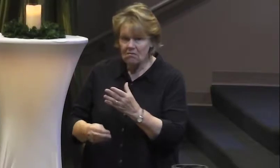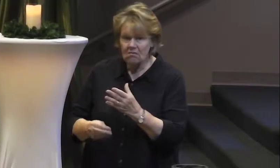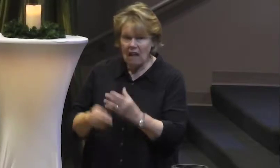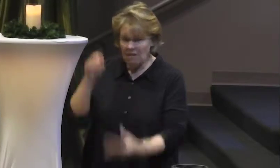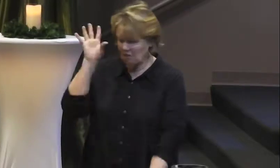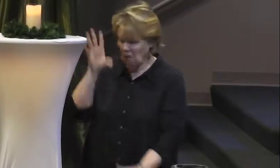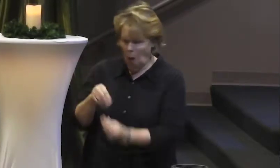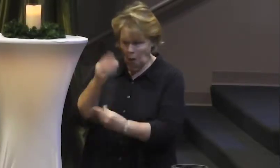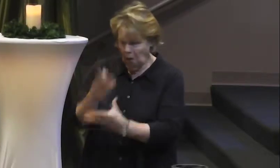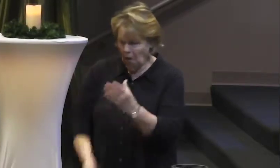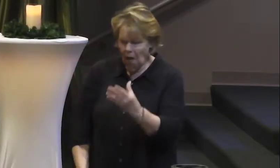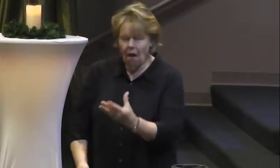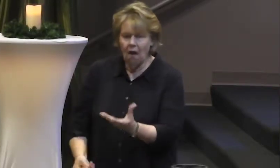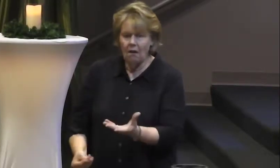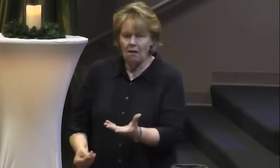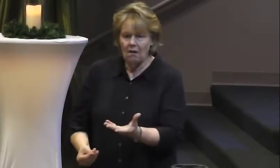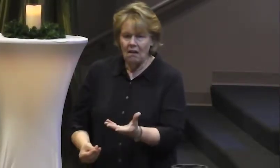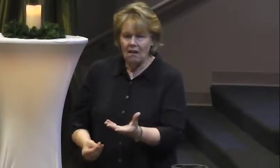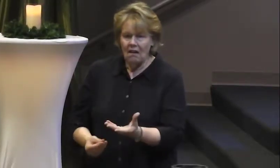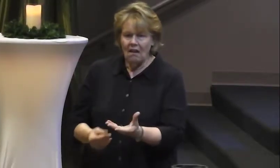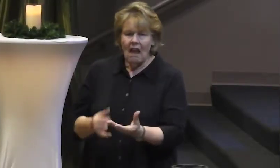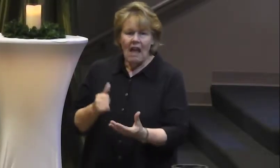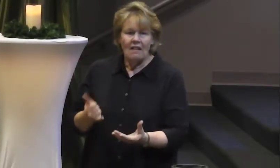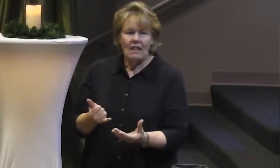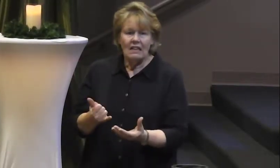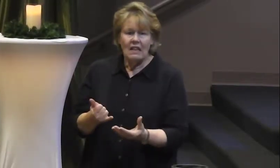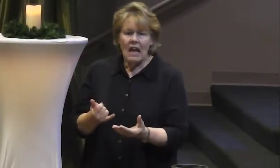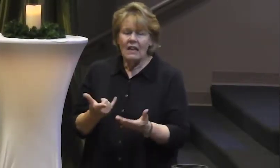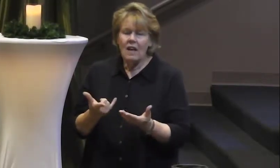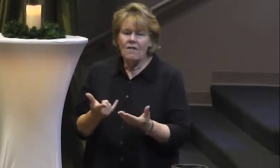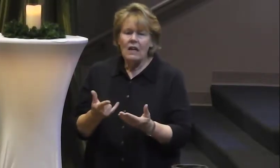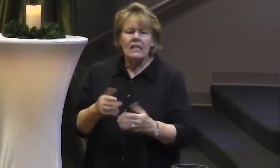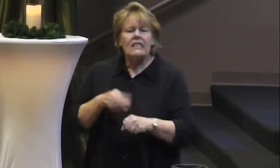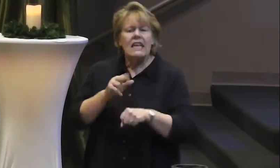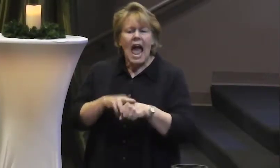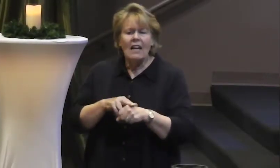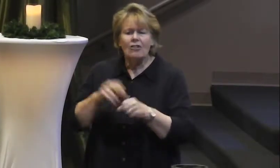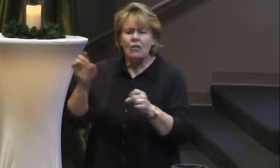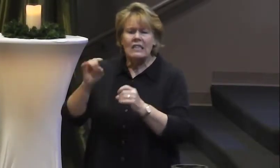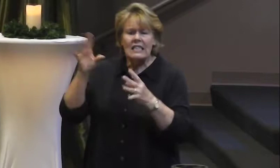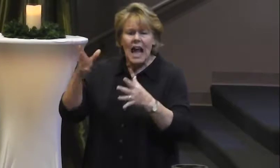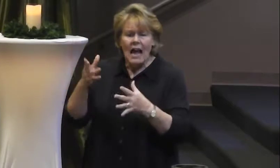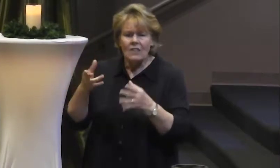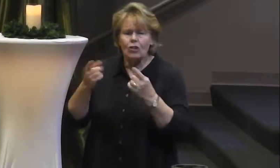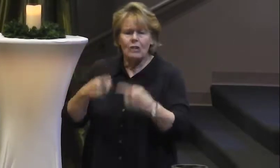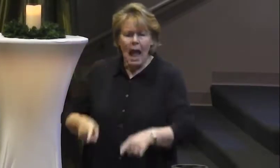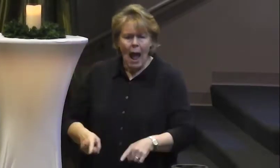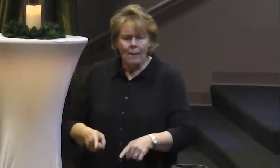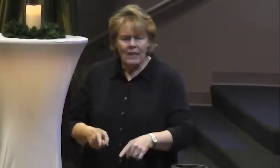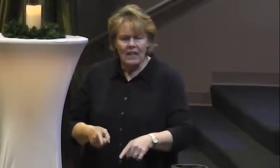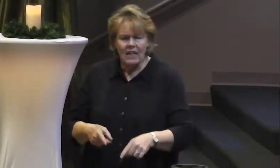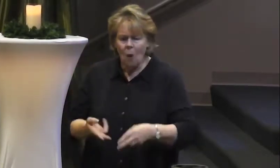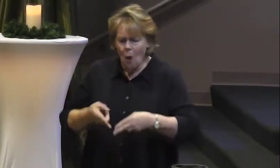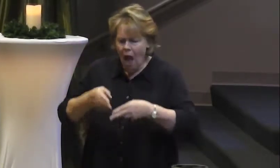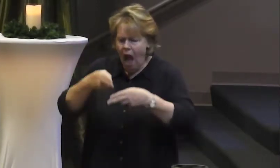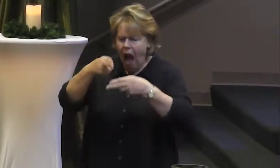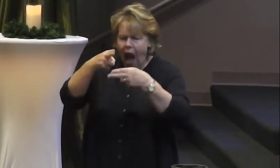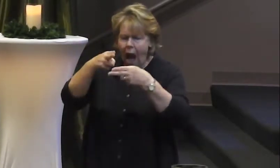And this kind of increase of natural disasters like this, well, it was last week that the Trump administration came up with a report on